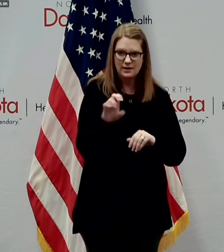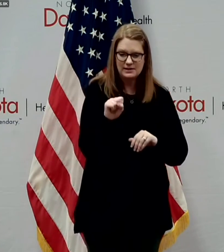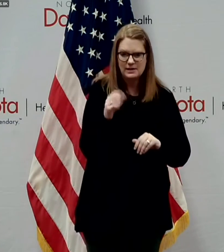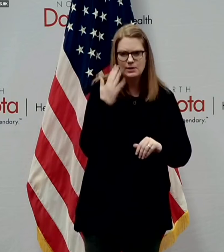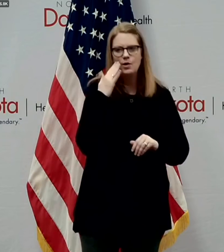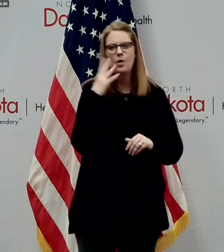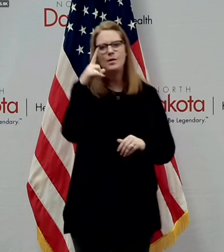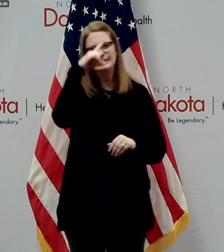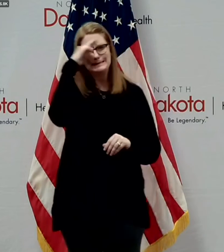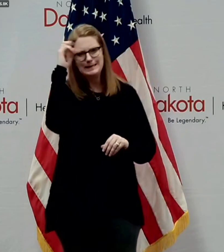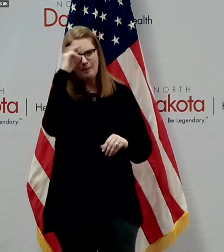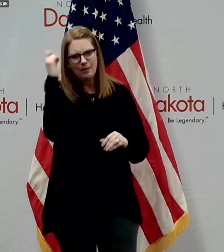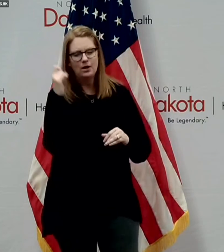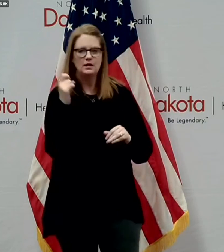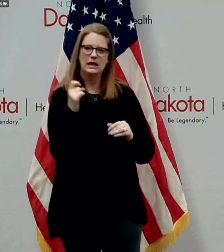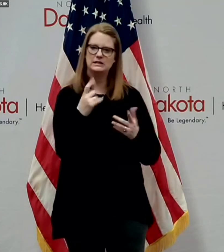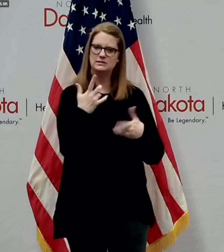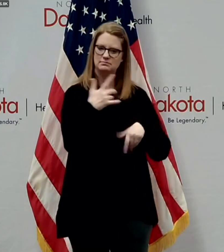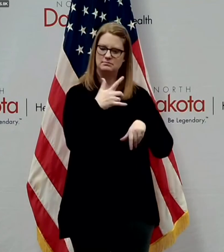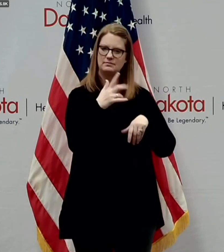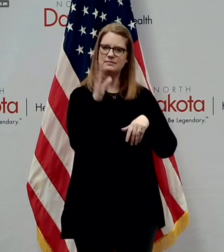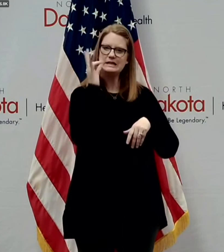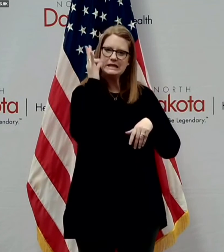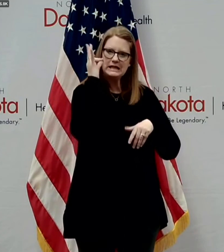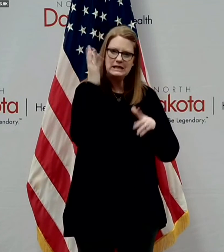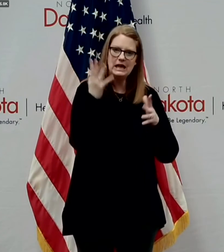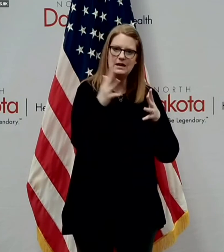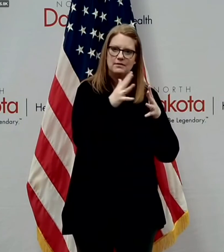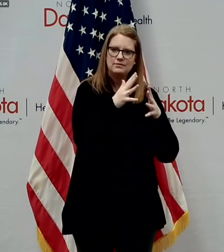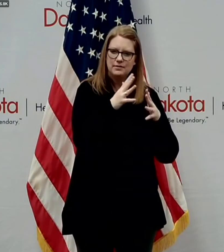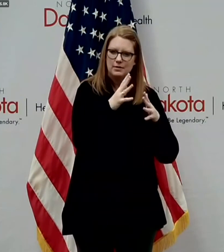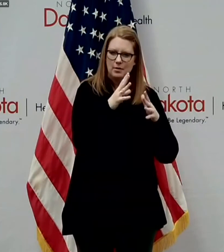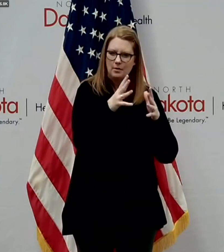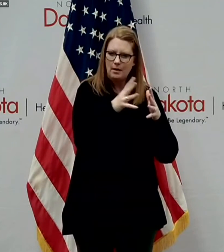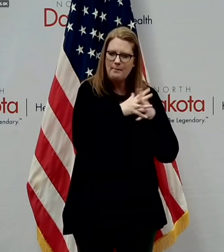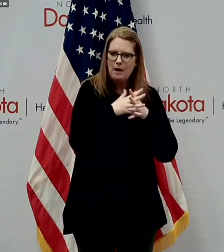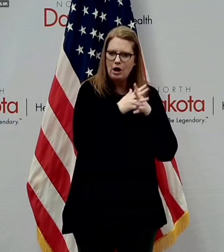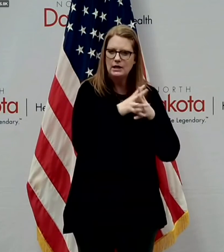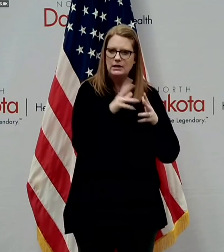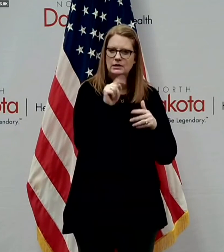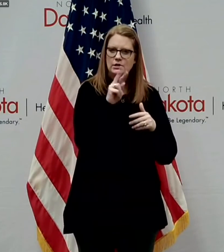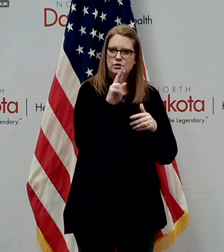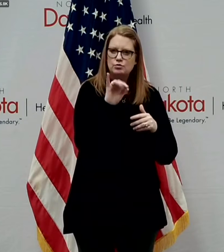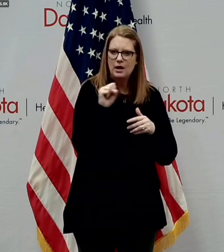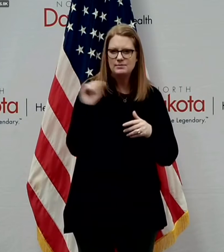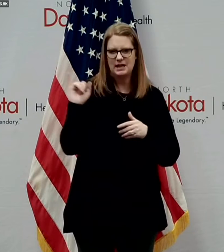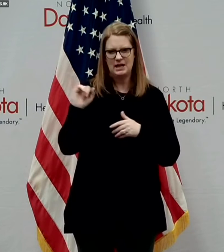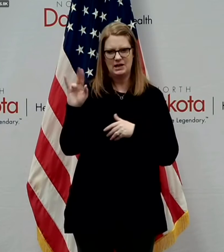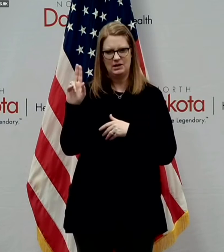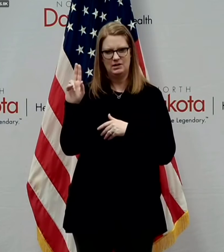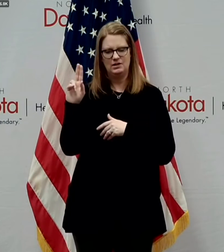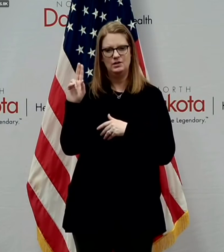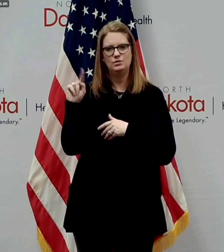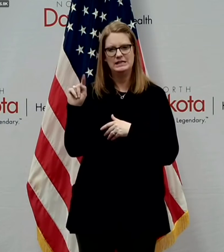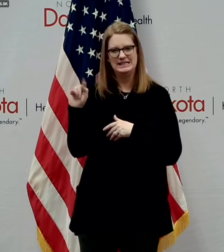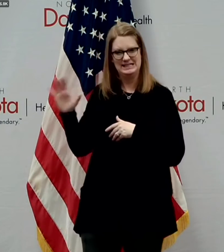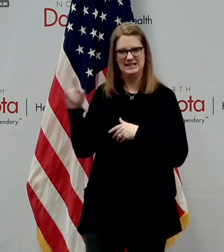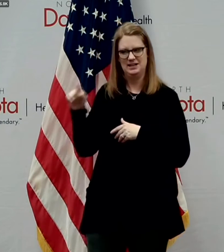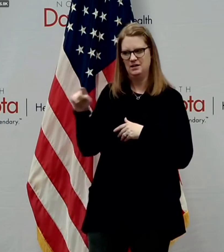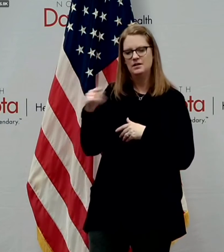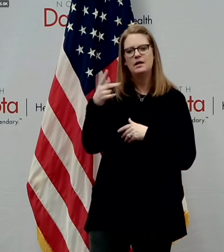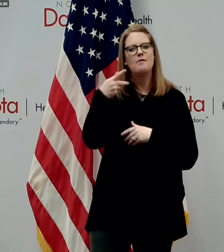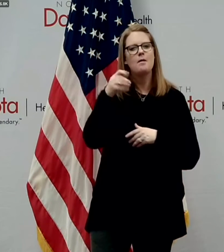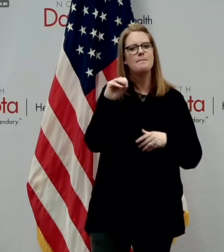traditionally a time for Native American tribes or universities like here at United Tribes Technical College to host powwows that